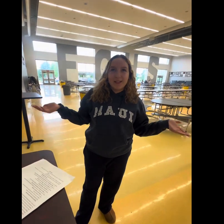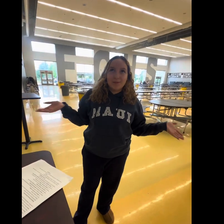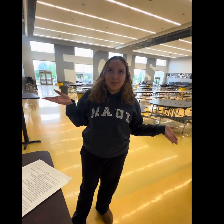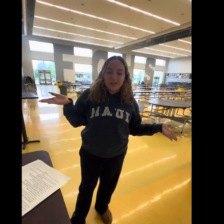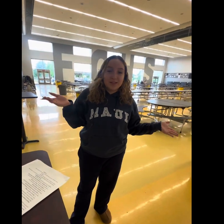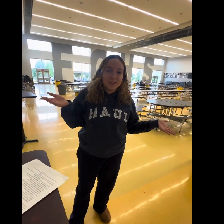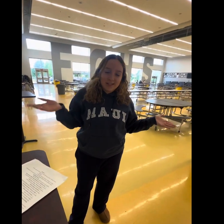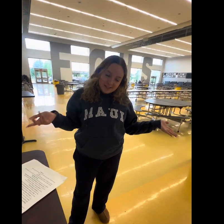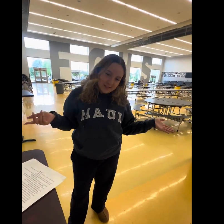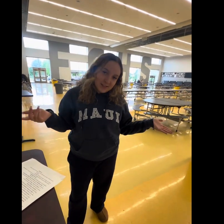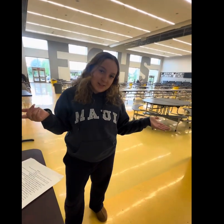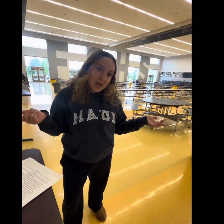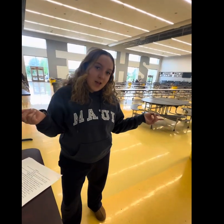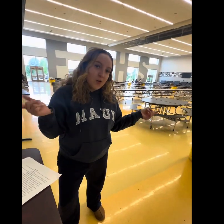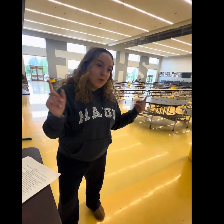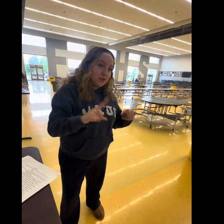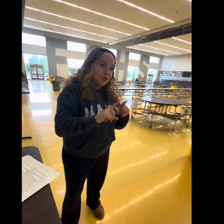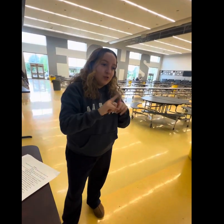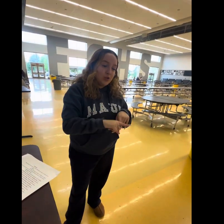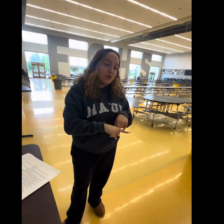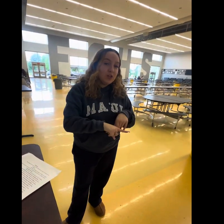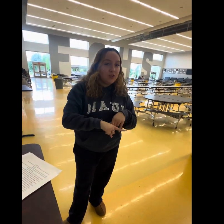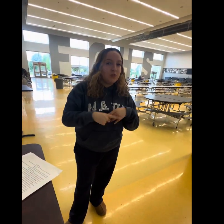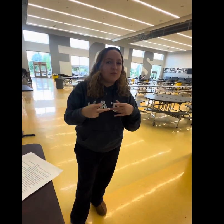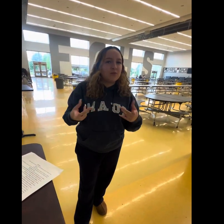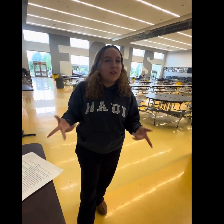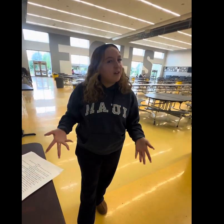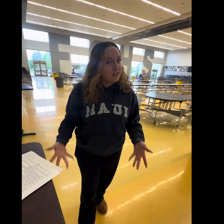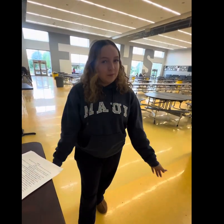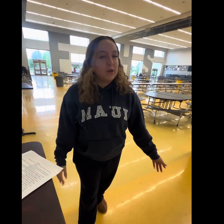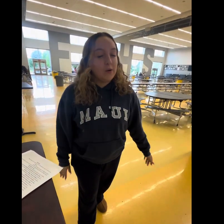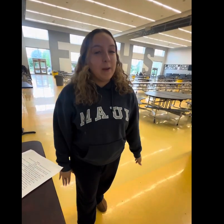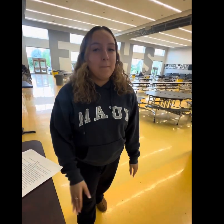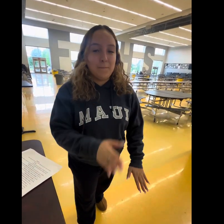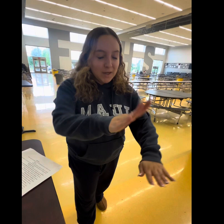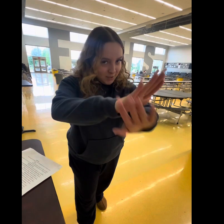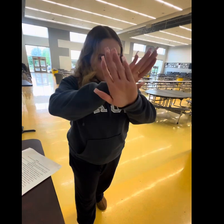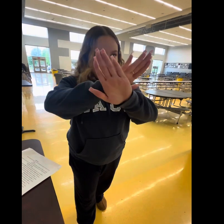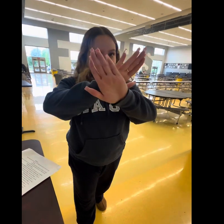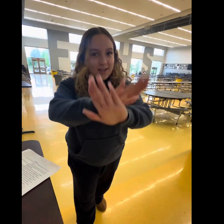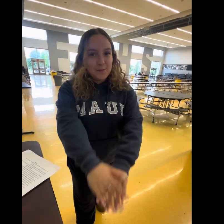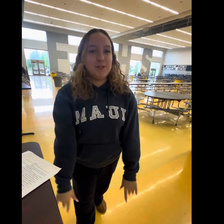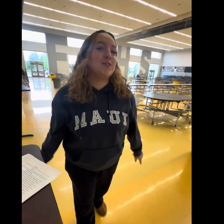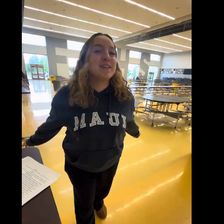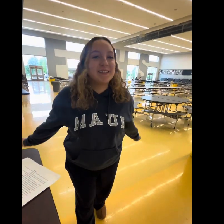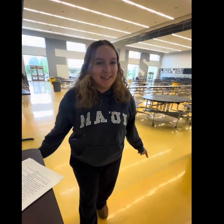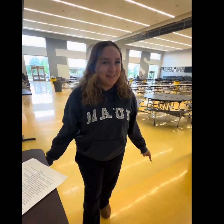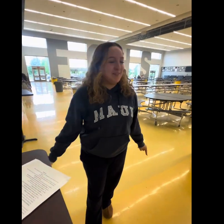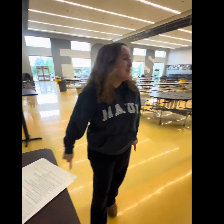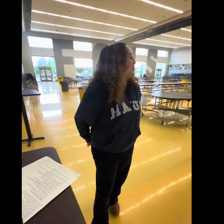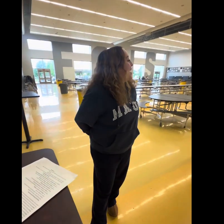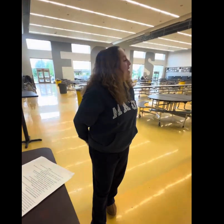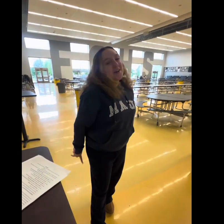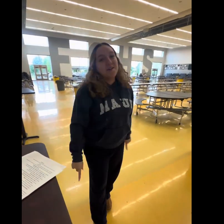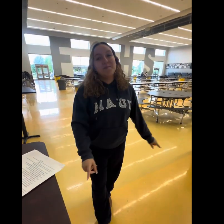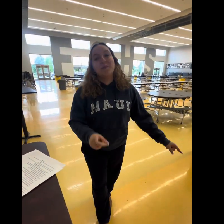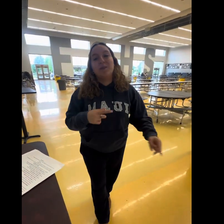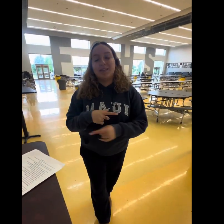most English classes, once you do a unit, you have to write an essay about it. But in Mr. Rock's classroom, we did something a